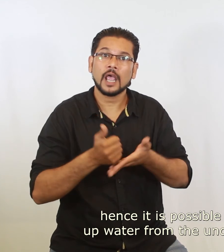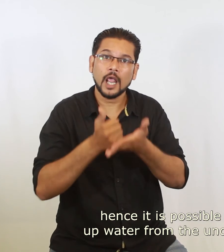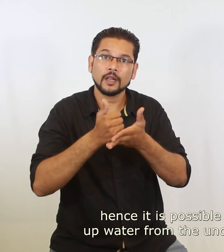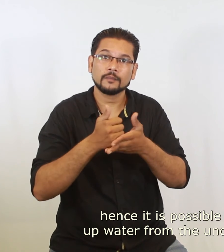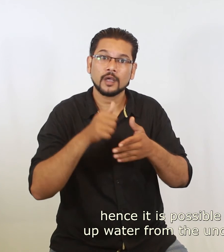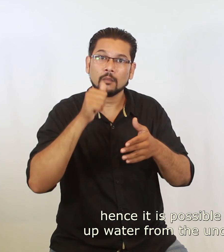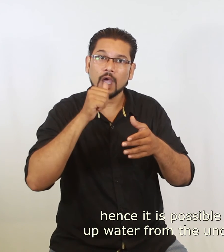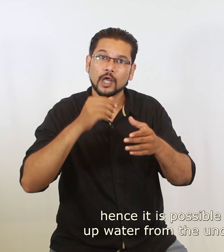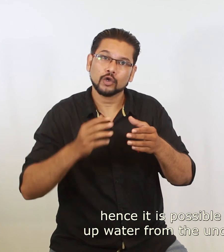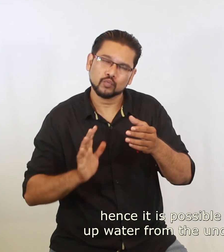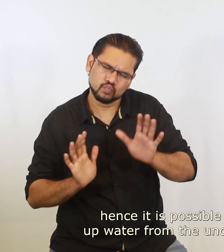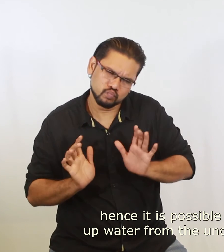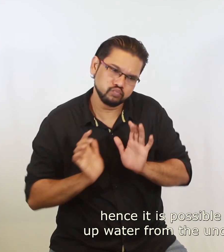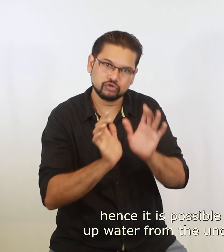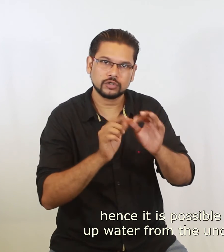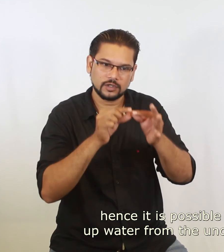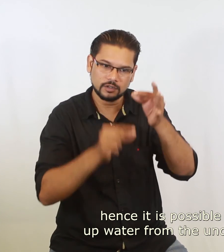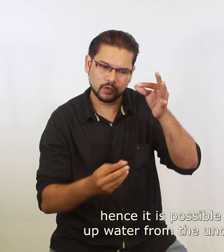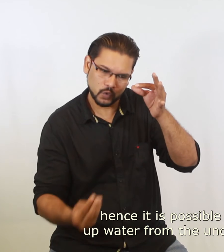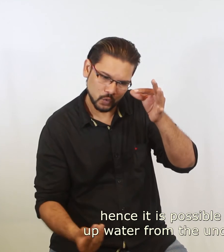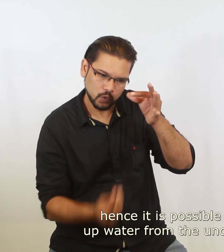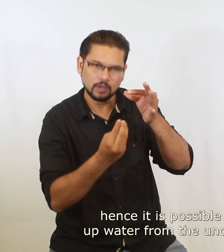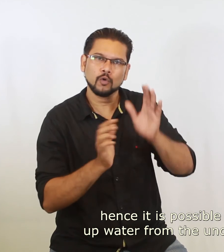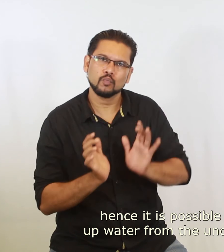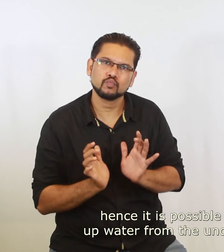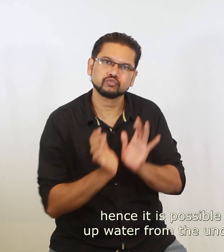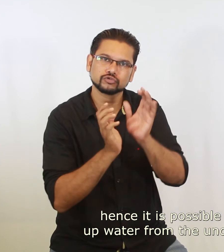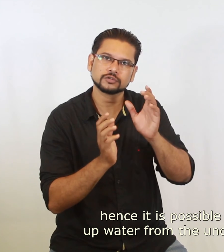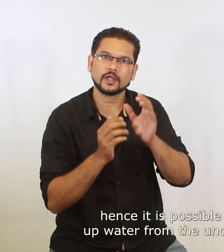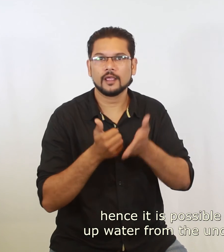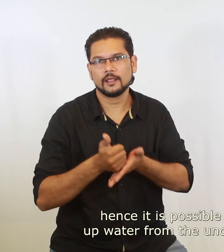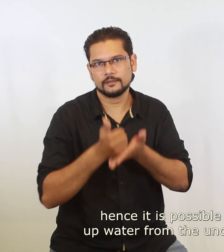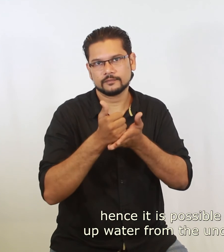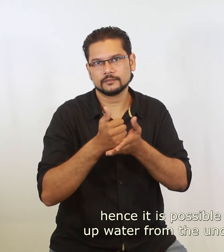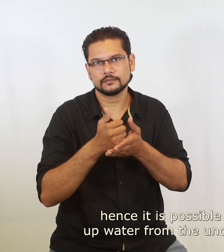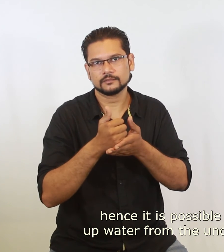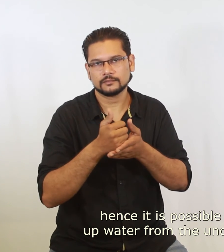Hence, it is possible to suck up water from the underground.